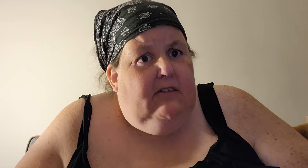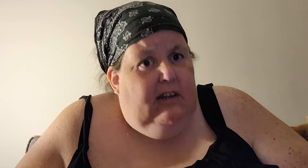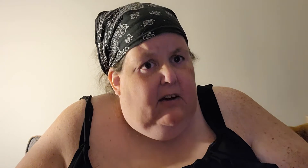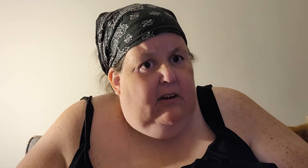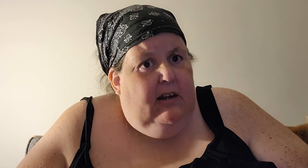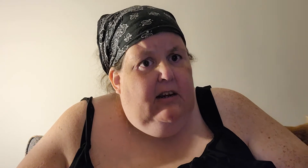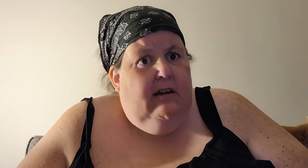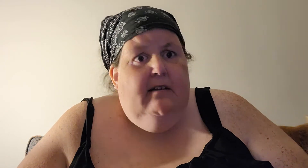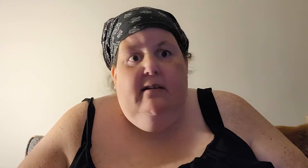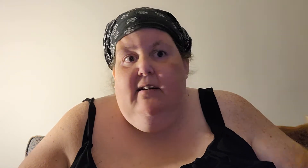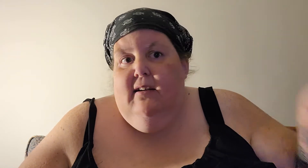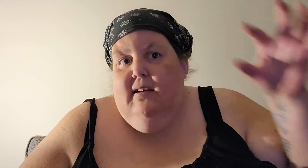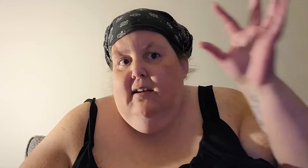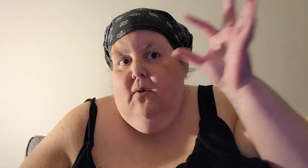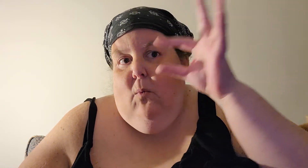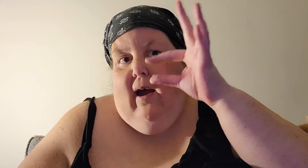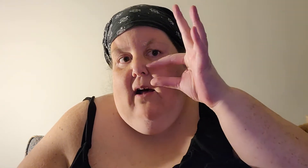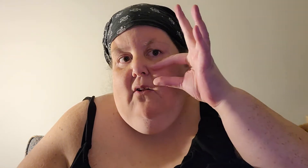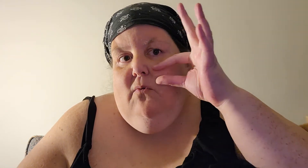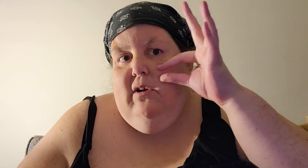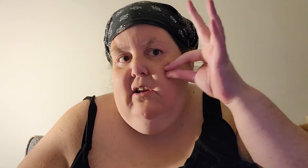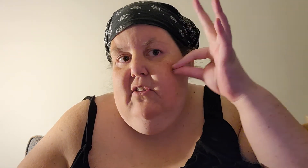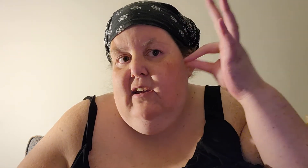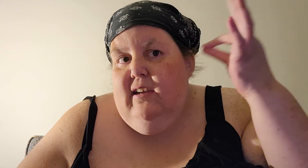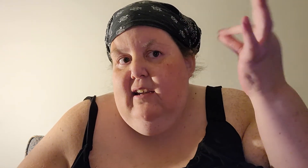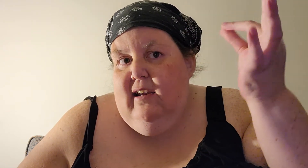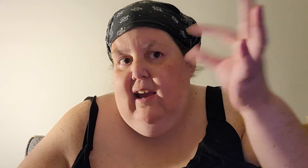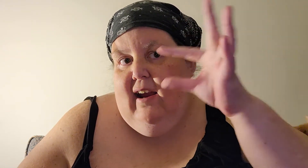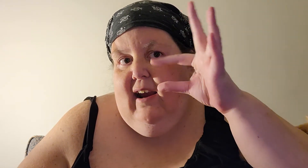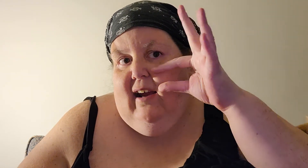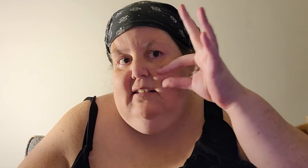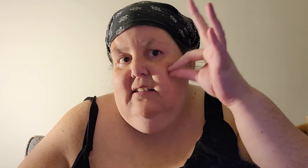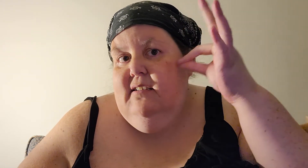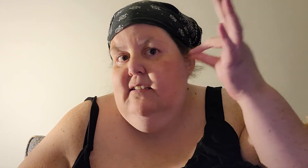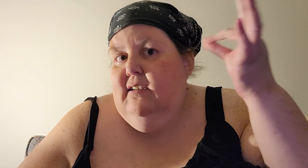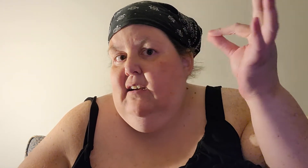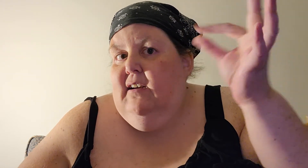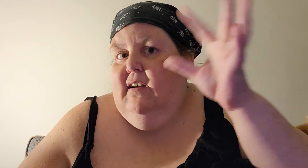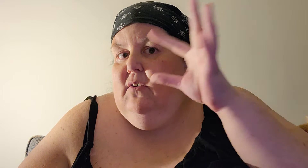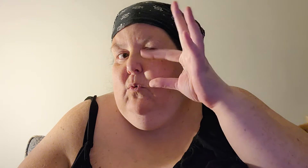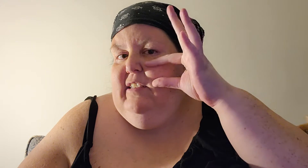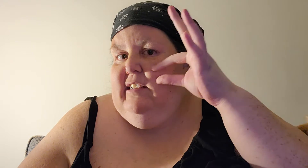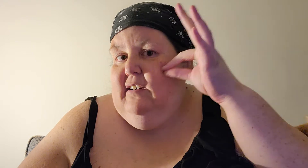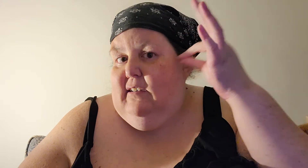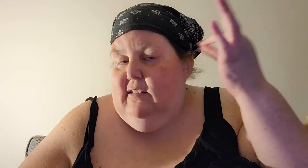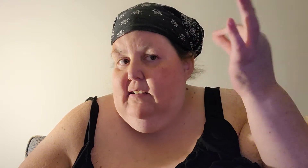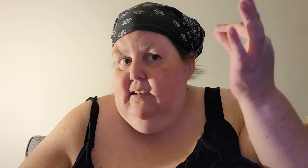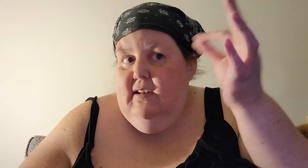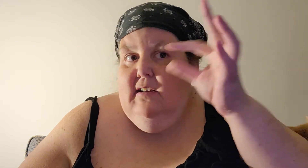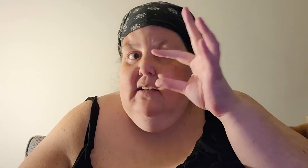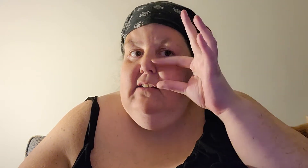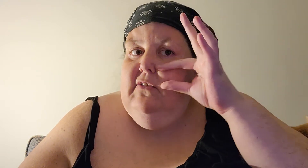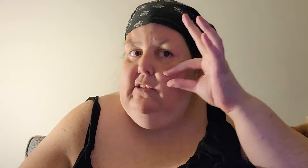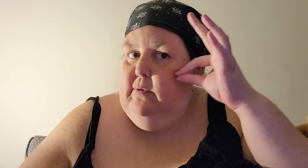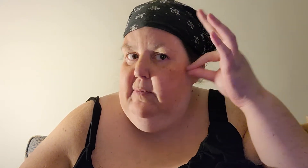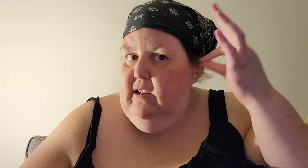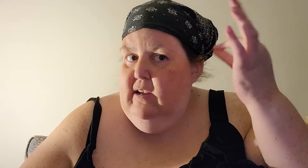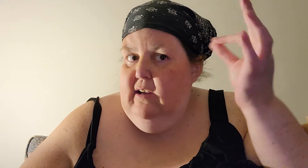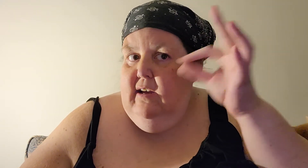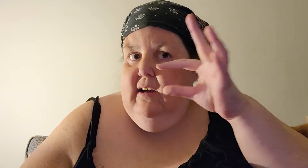now, can you? Well, what do you think a kitty cat has? Whiskers. So this would be